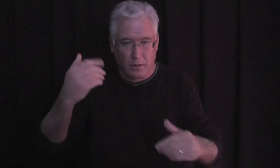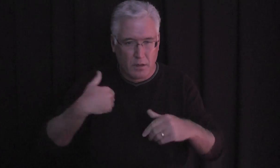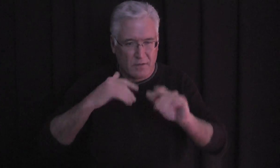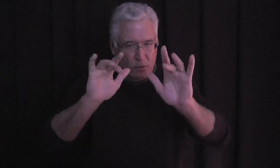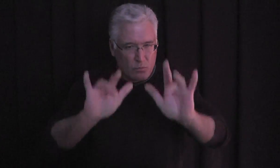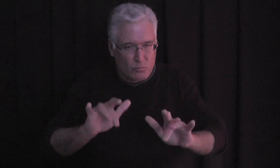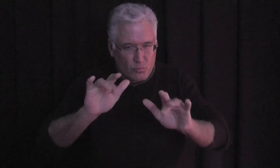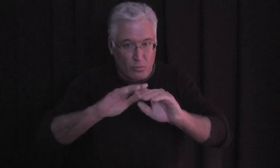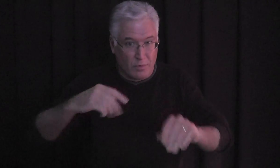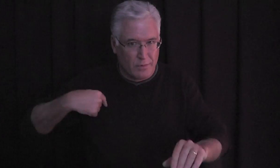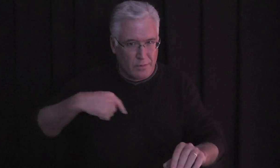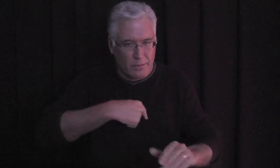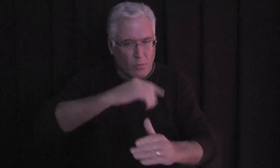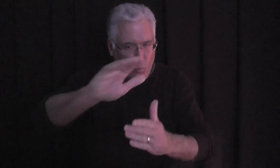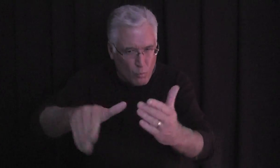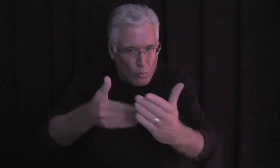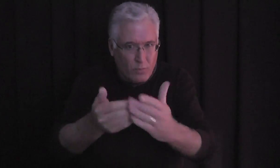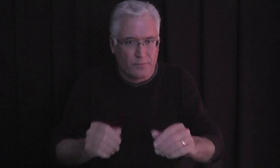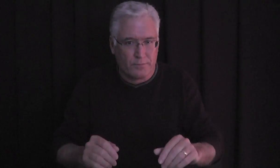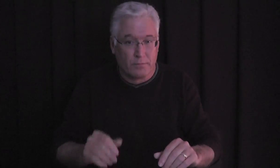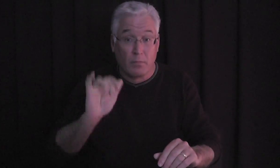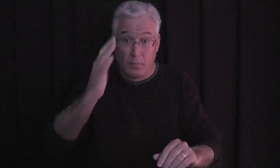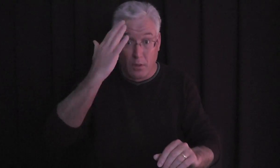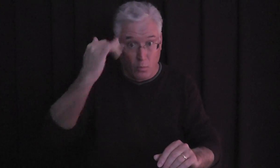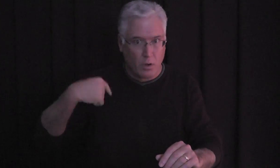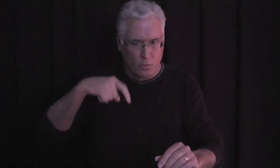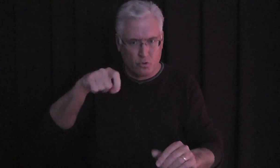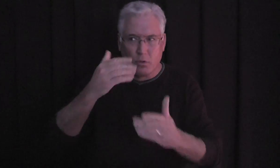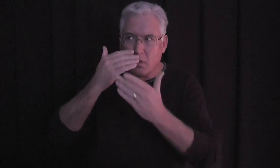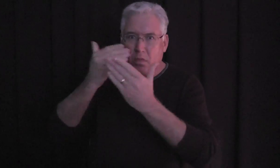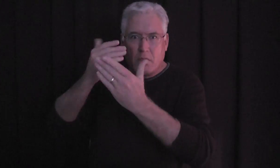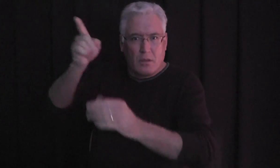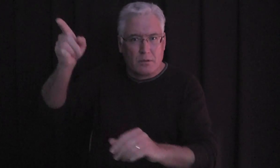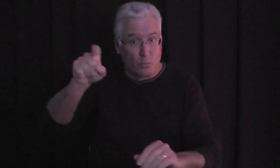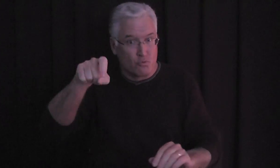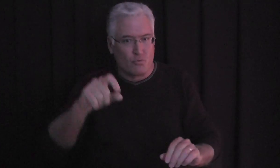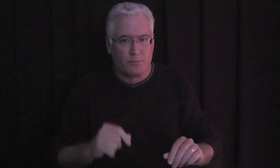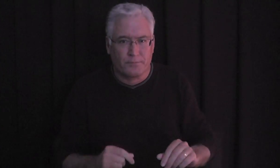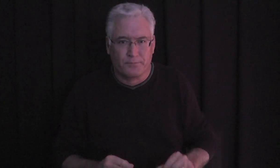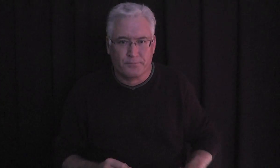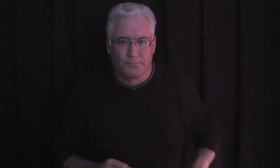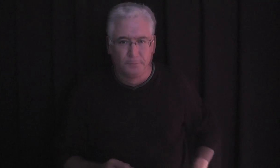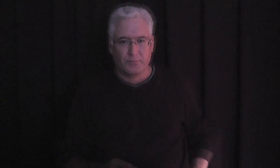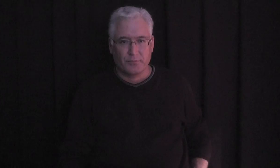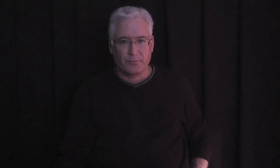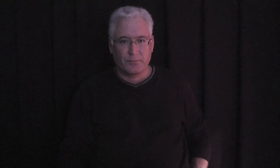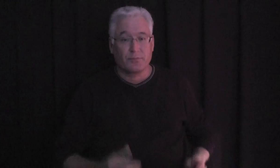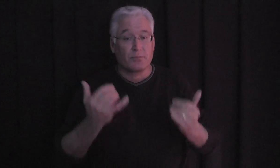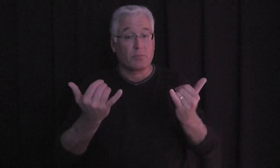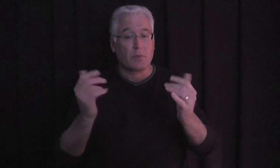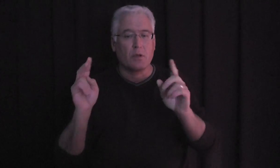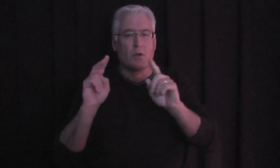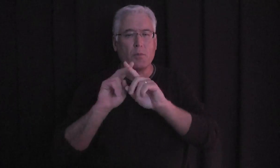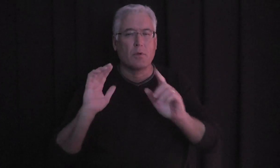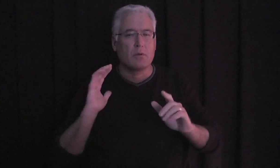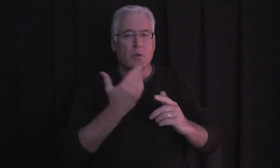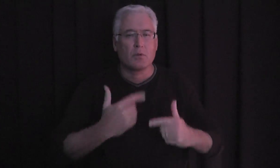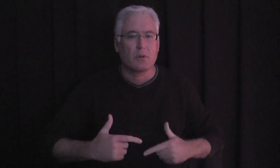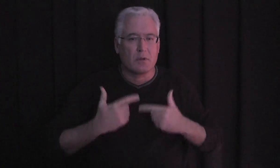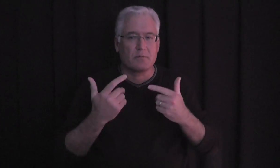to us. He has such mercy on us all the time, and we should thank him. Now, how do we apply